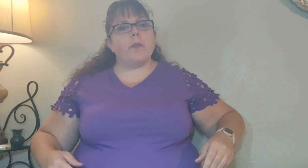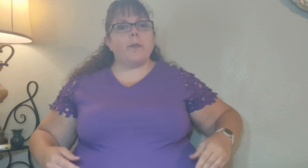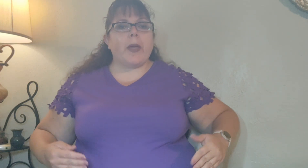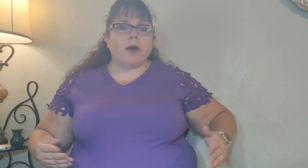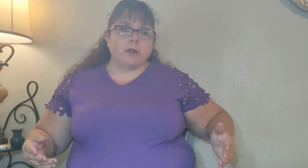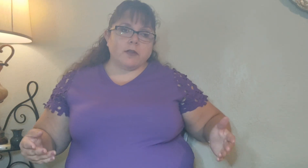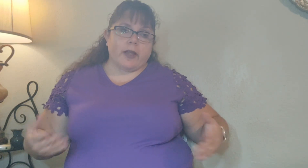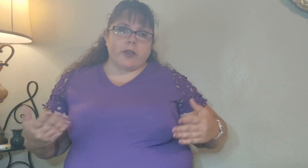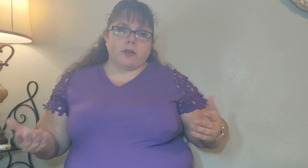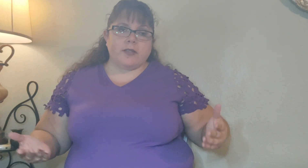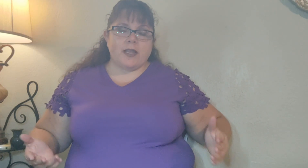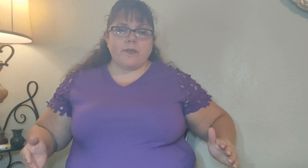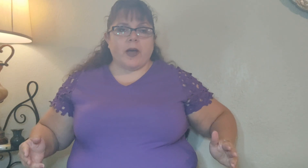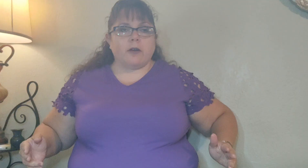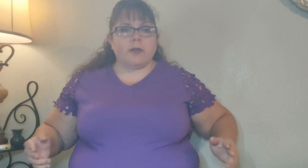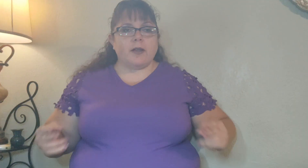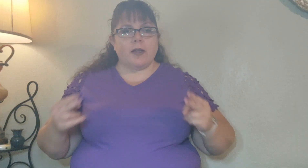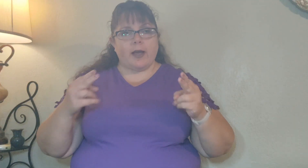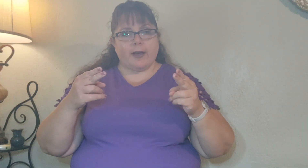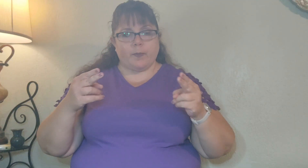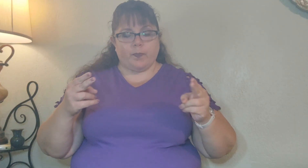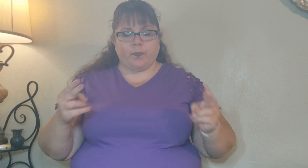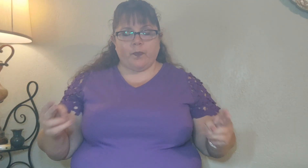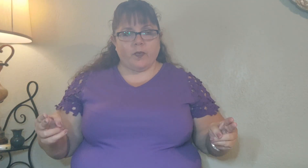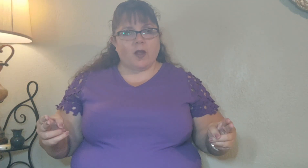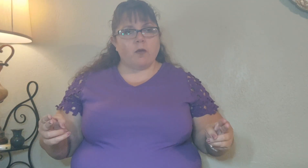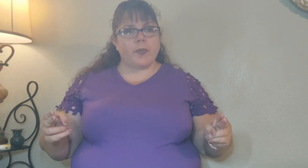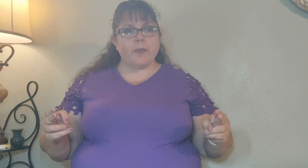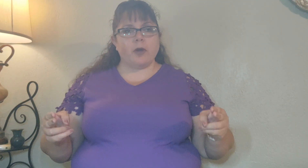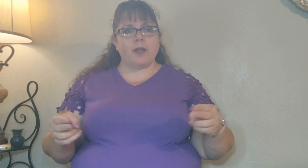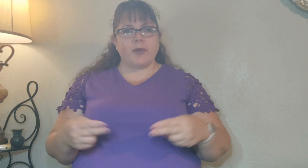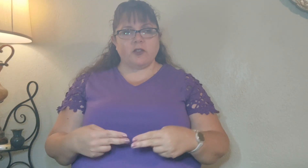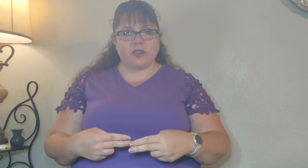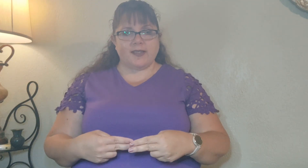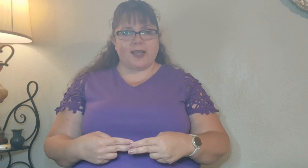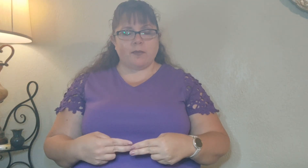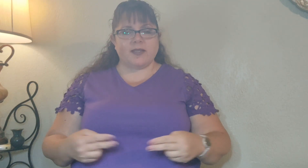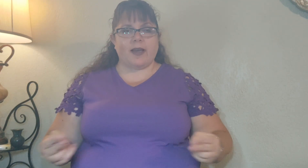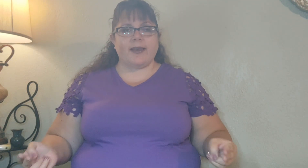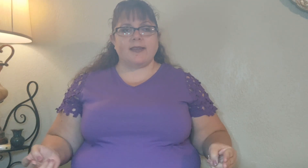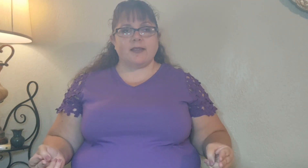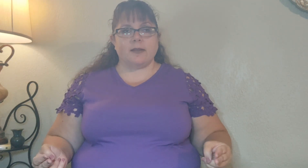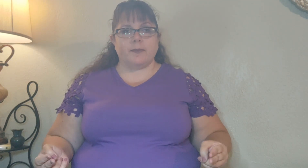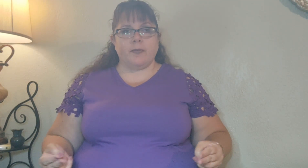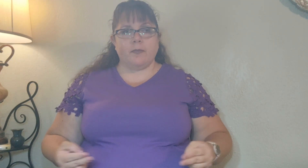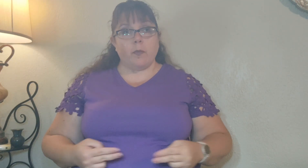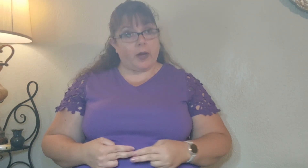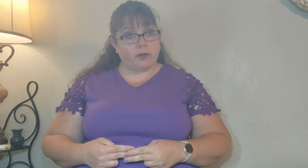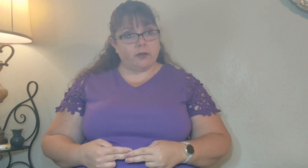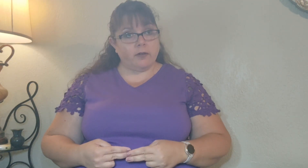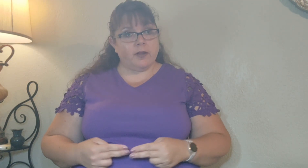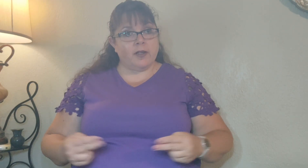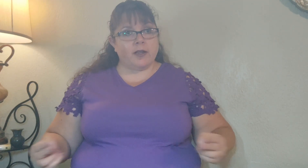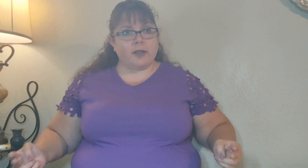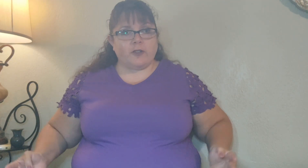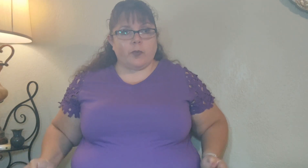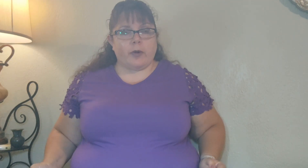And belts, like your seat belt, would be pretty much the same sign as a buckle, because you're bringing